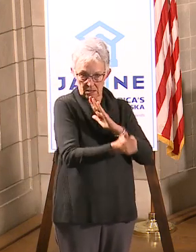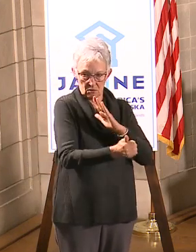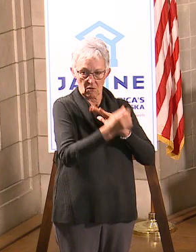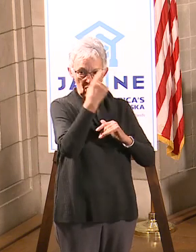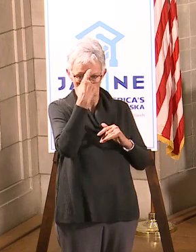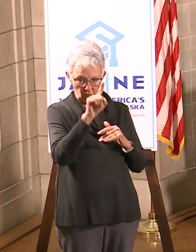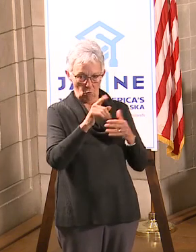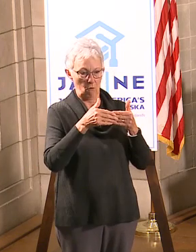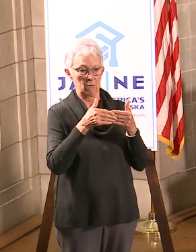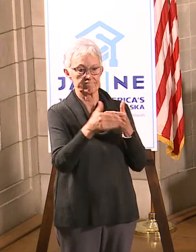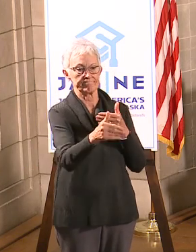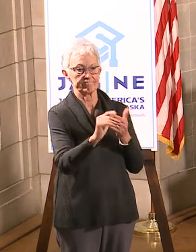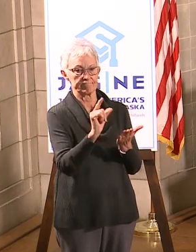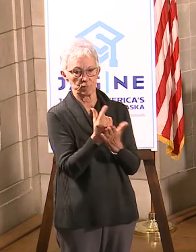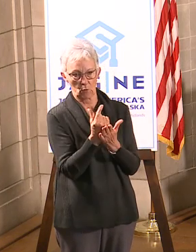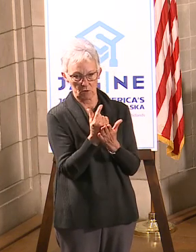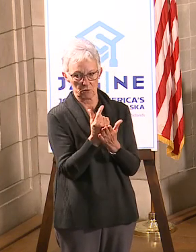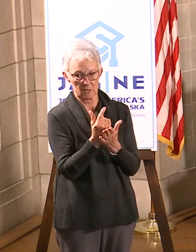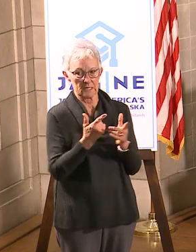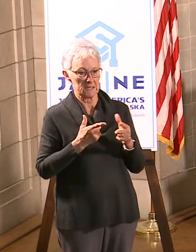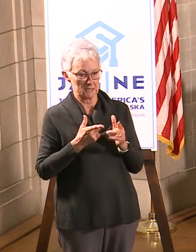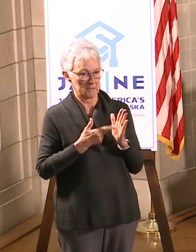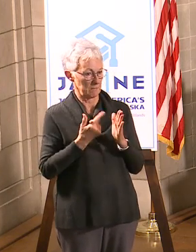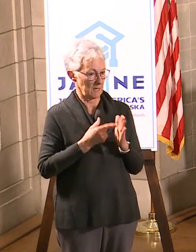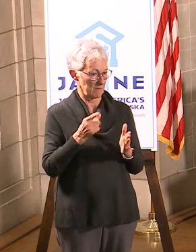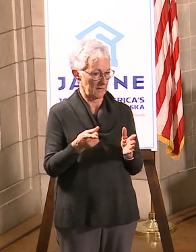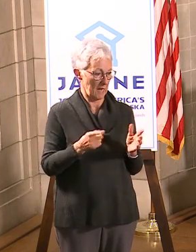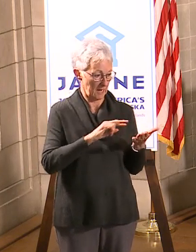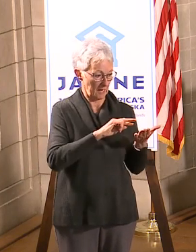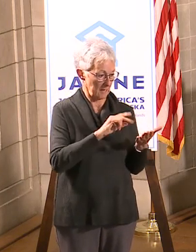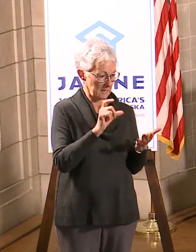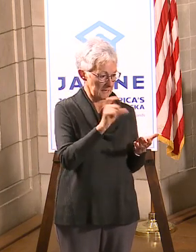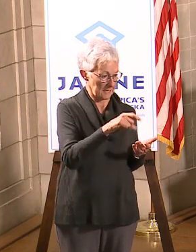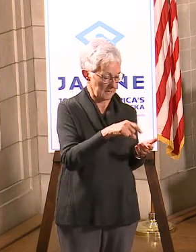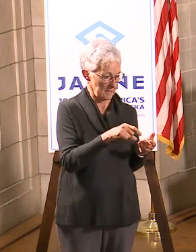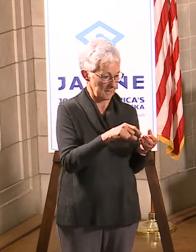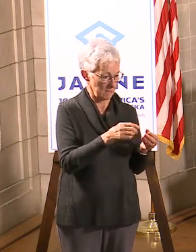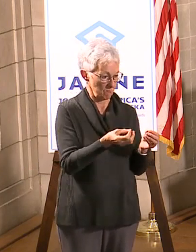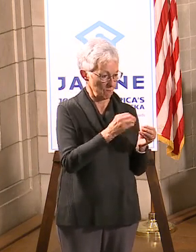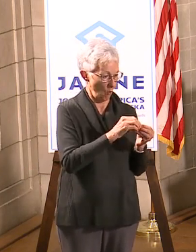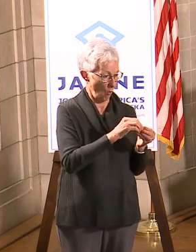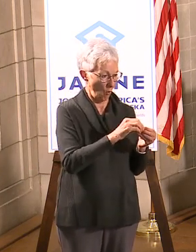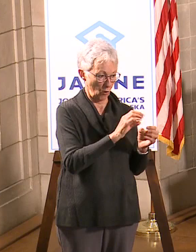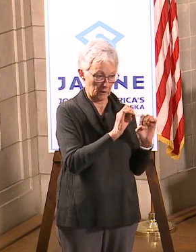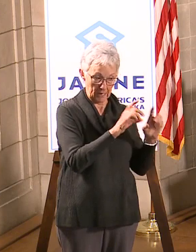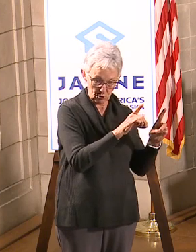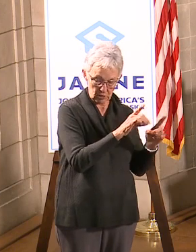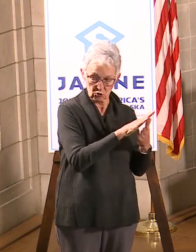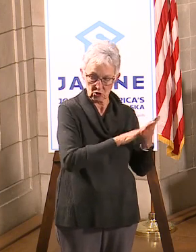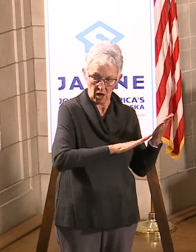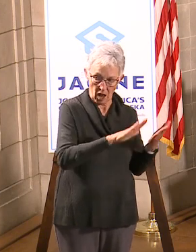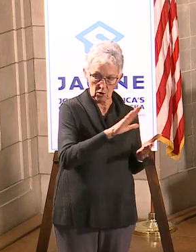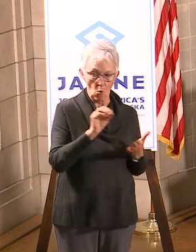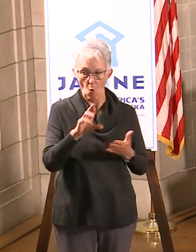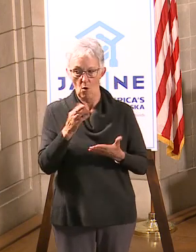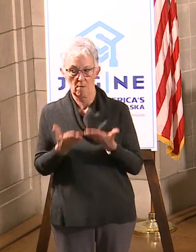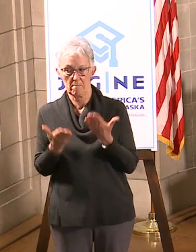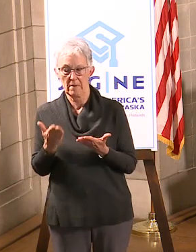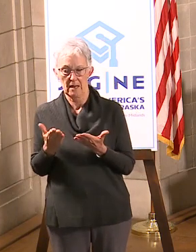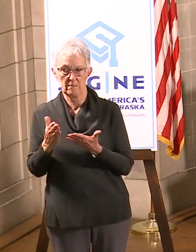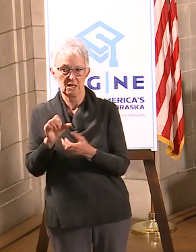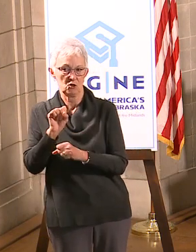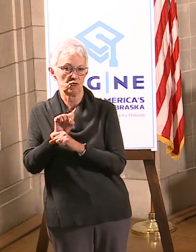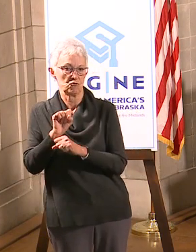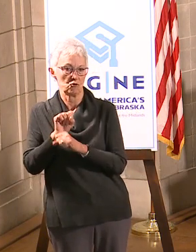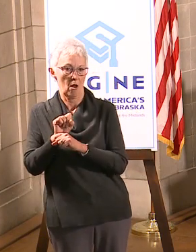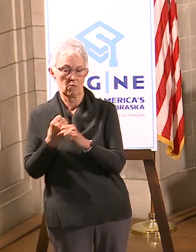additional education, and sometimes that's going right into the workforce and entering a career. And so you folks are